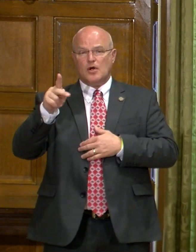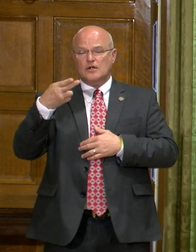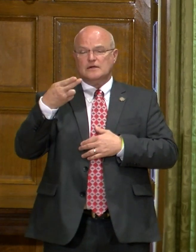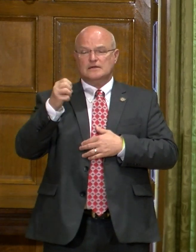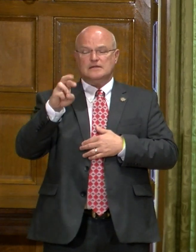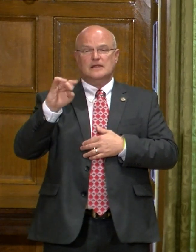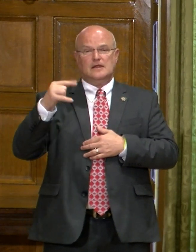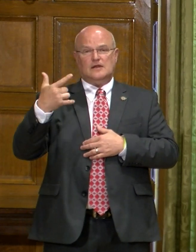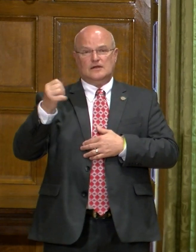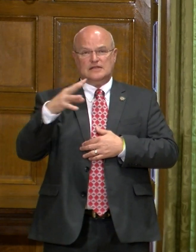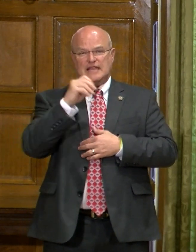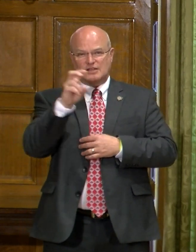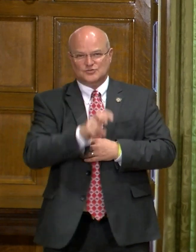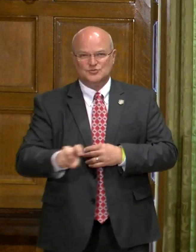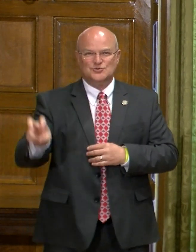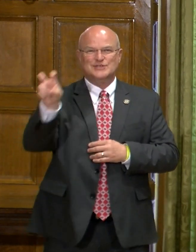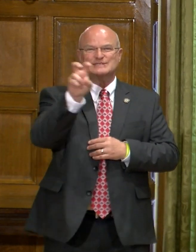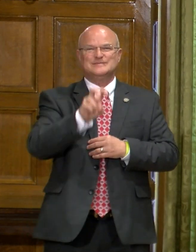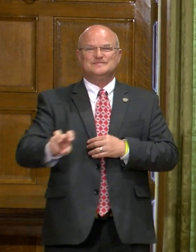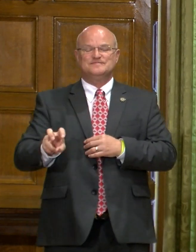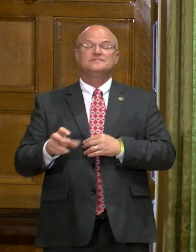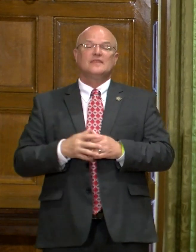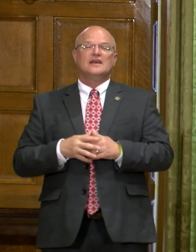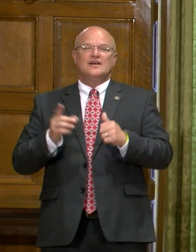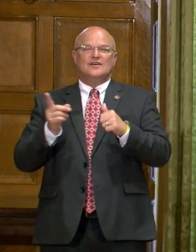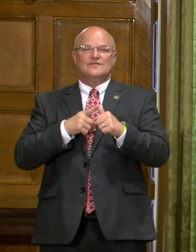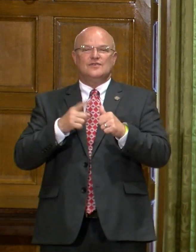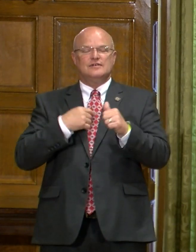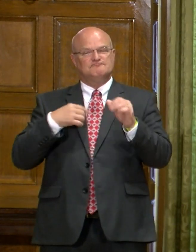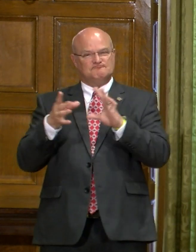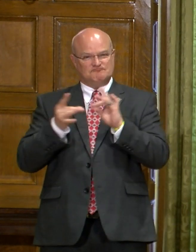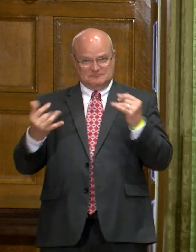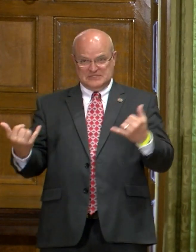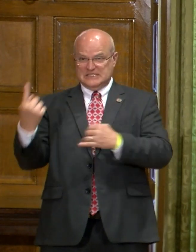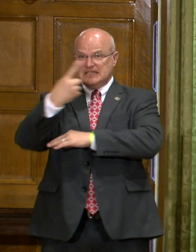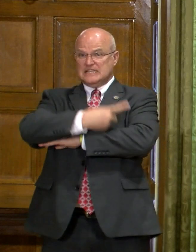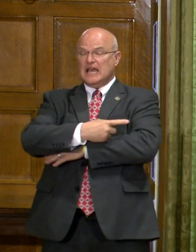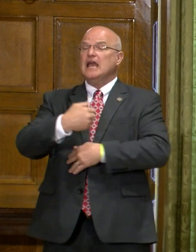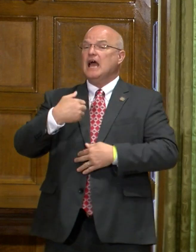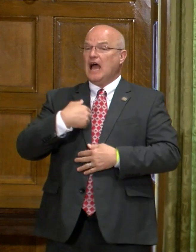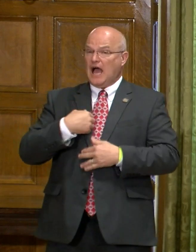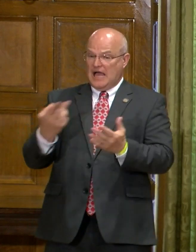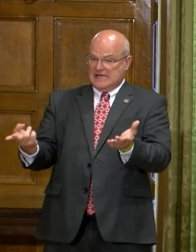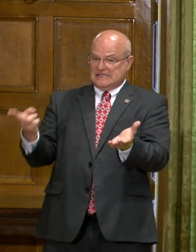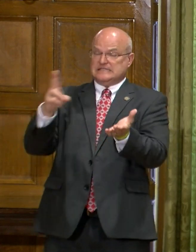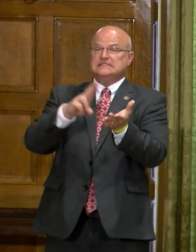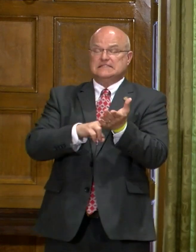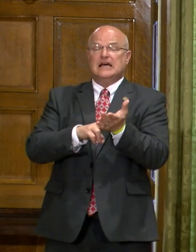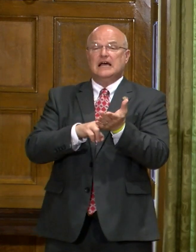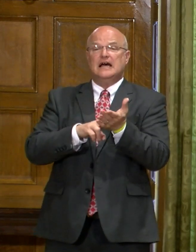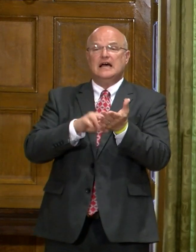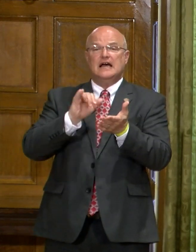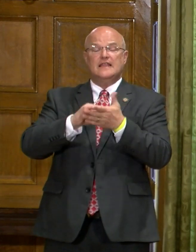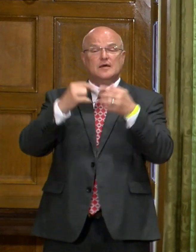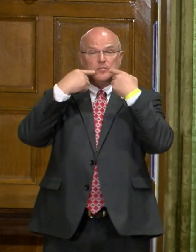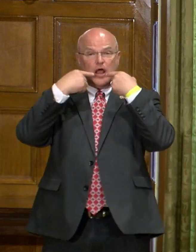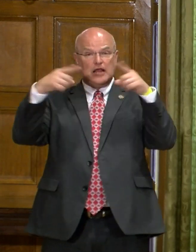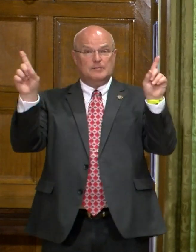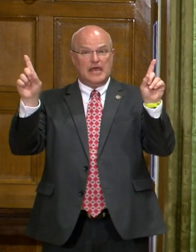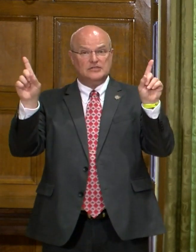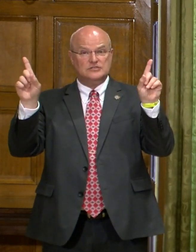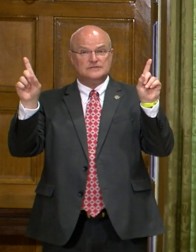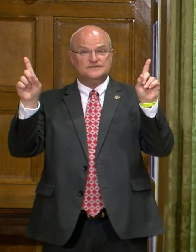and Tourism. First, I'll just mention that today I did sign the